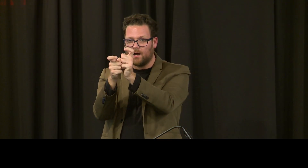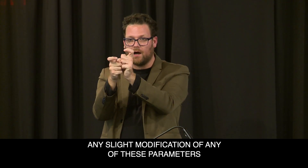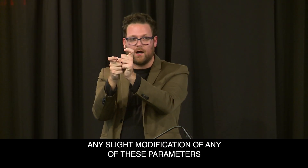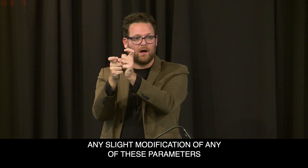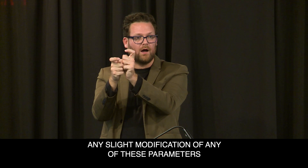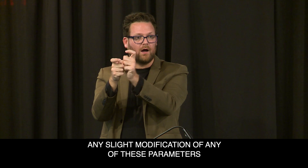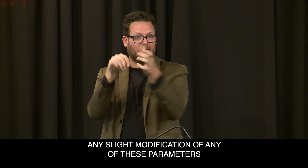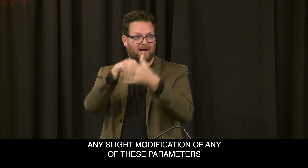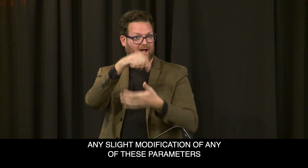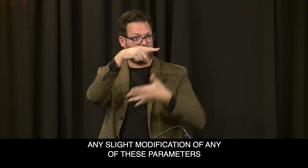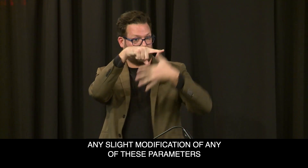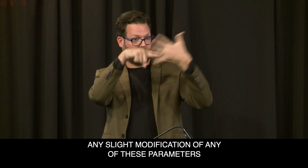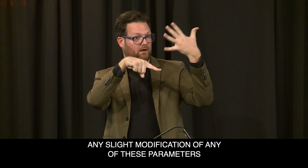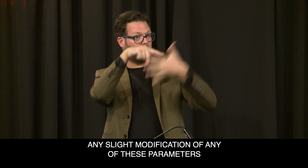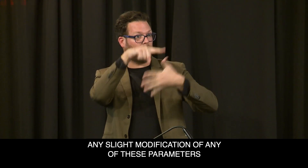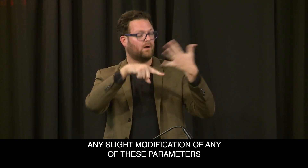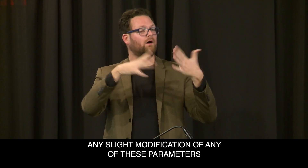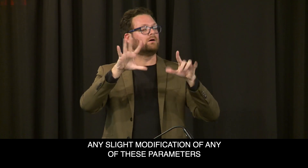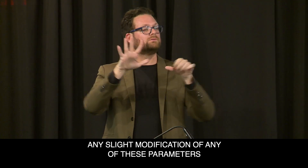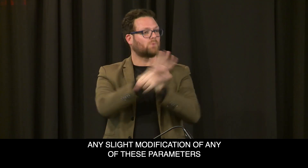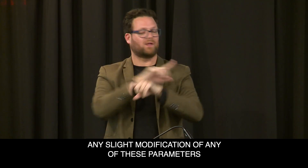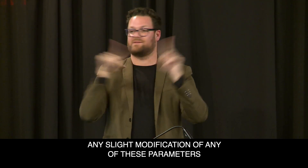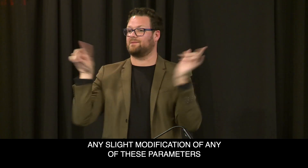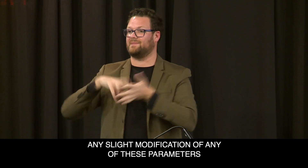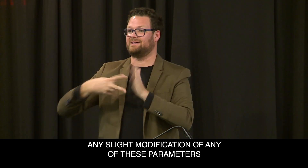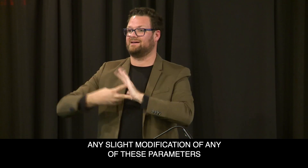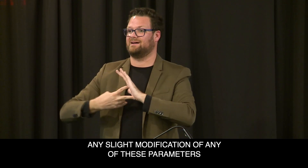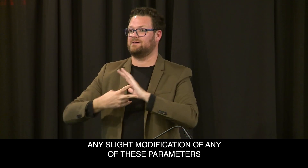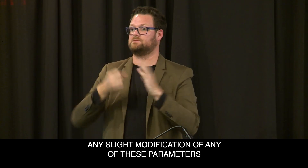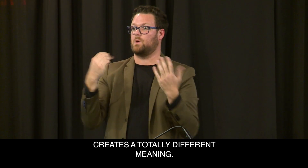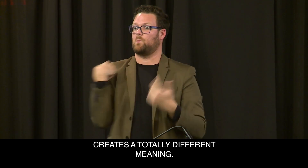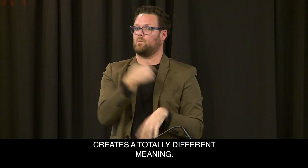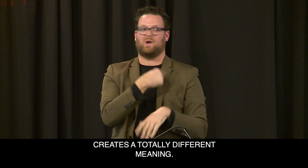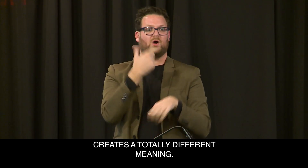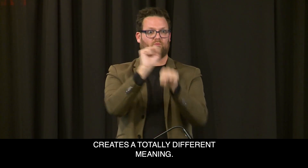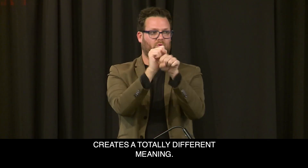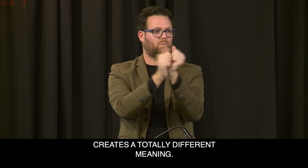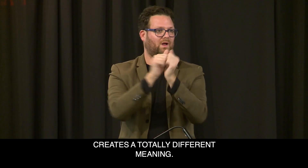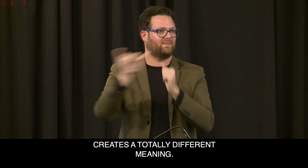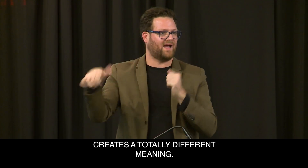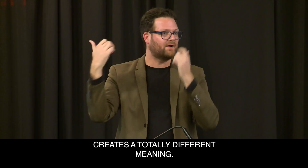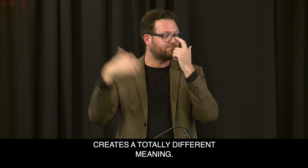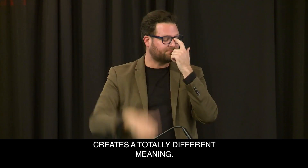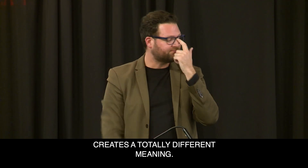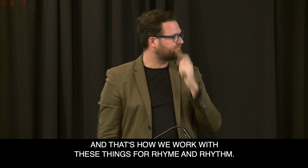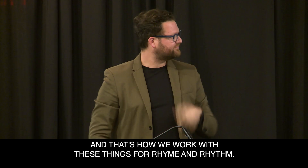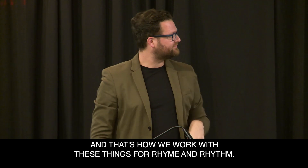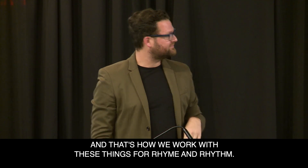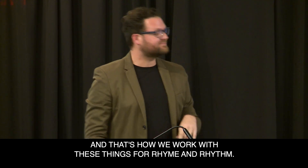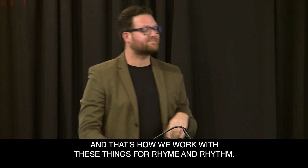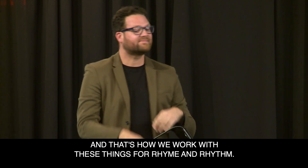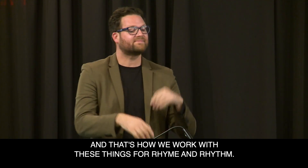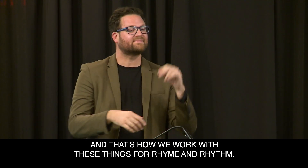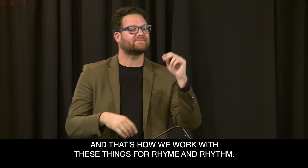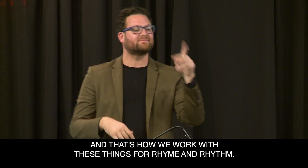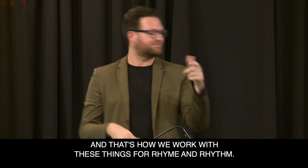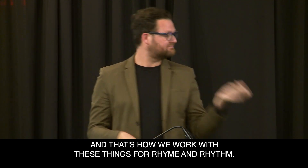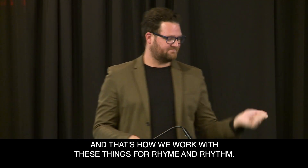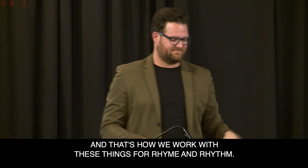Any slight modification of any of these parameters creates a totally different meaning. And that's how we work with these